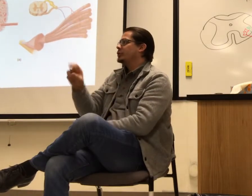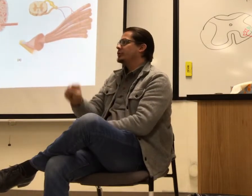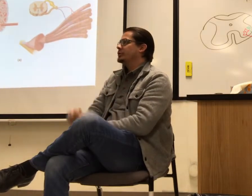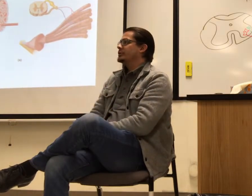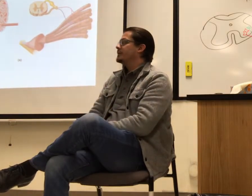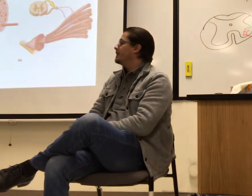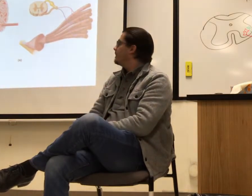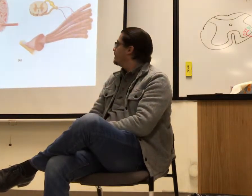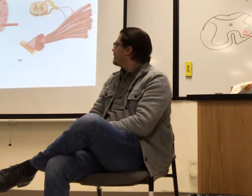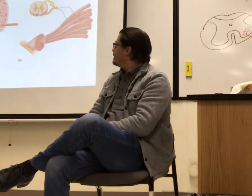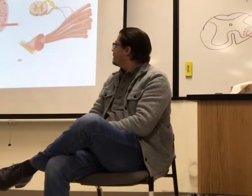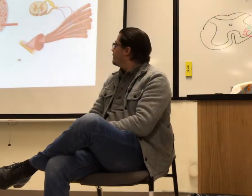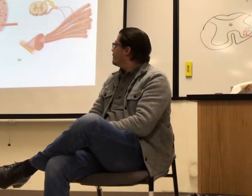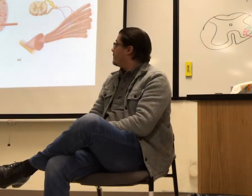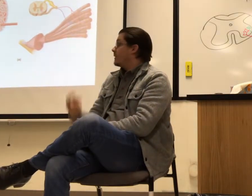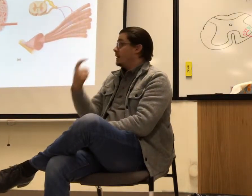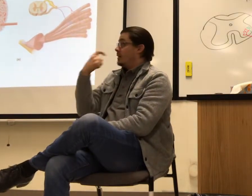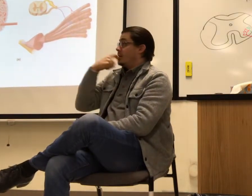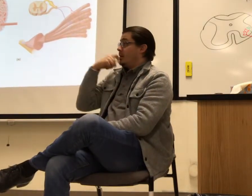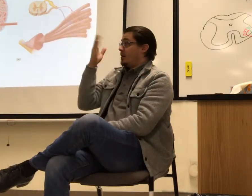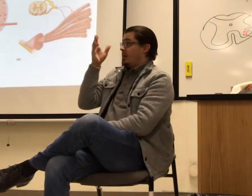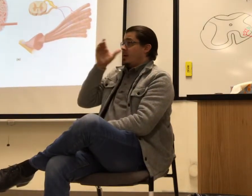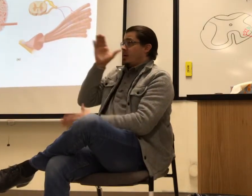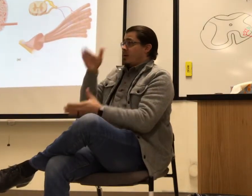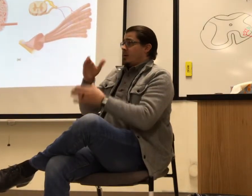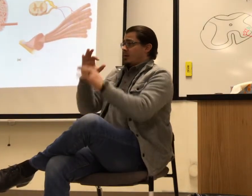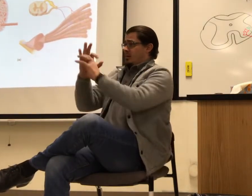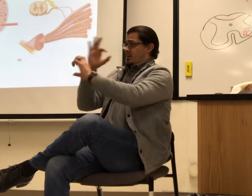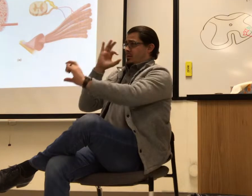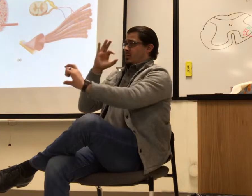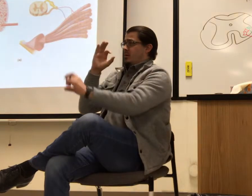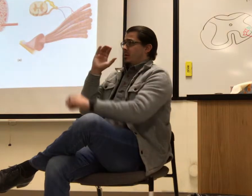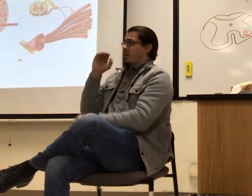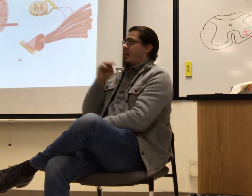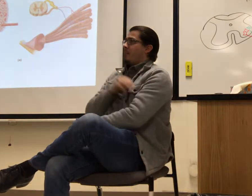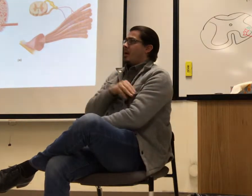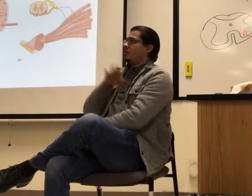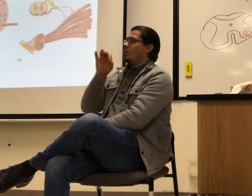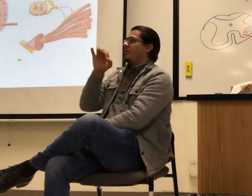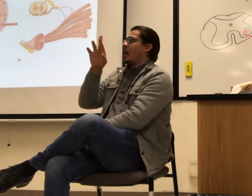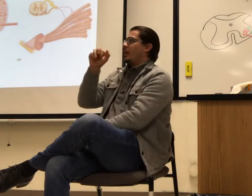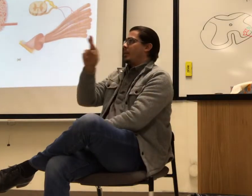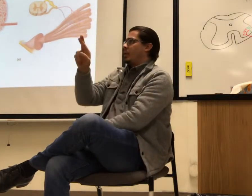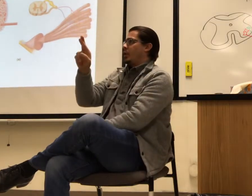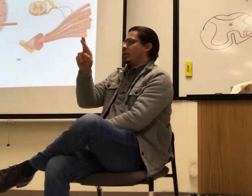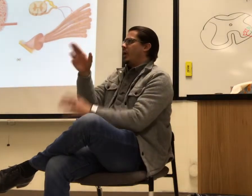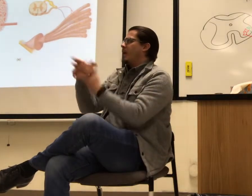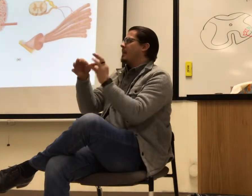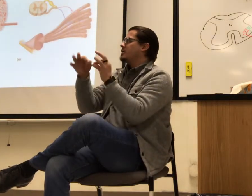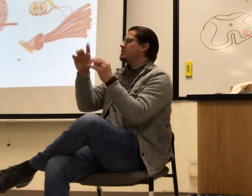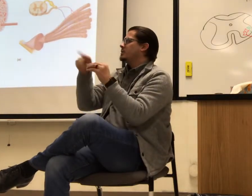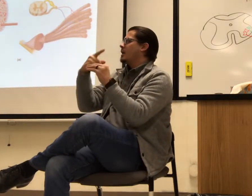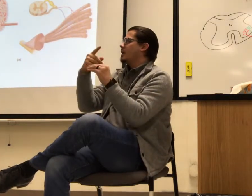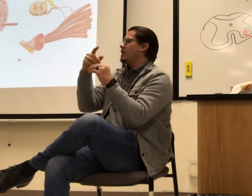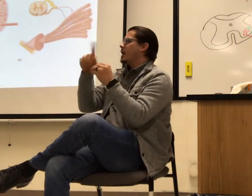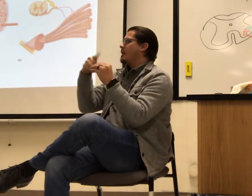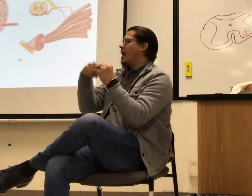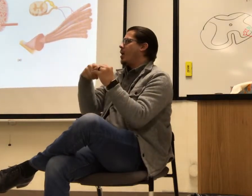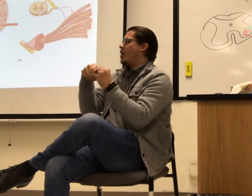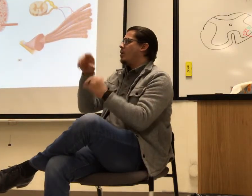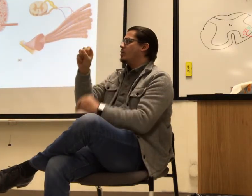So the last lecture, I was focusing on the structure of a muscle fiber, and I mentioned how